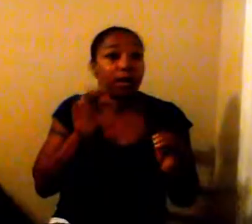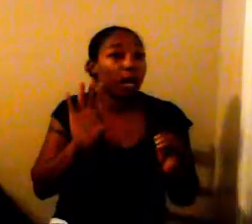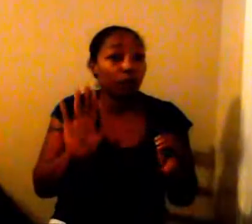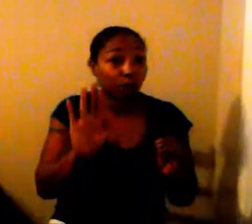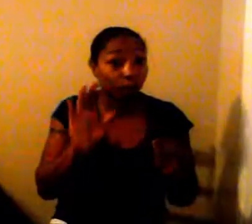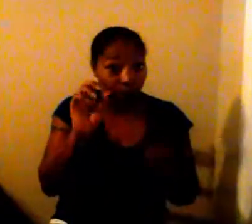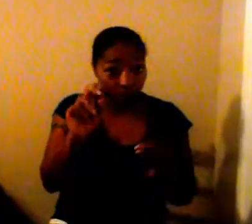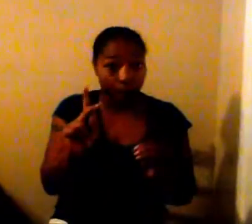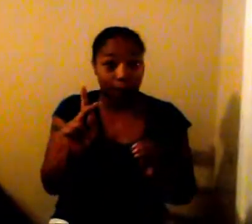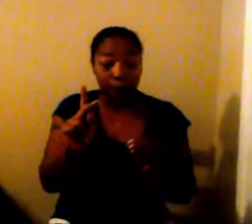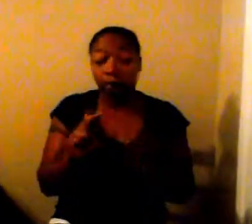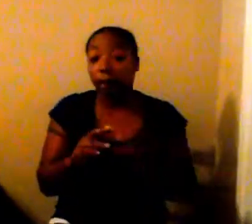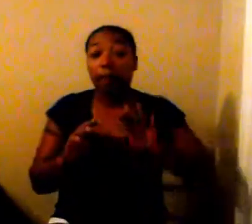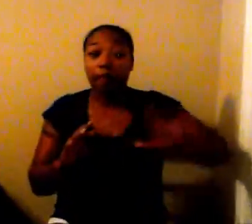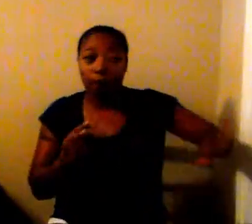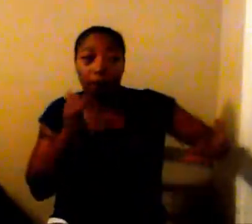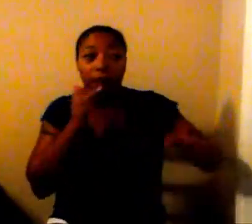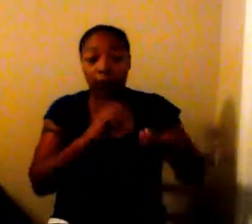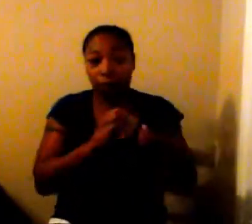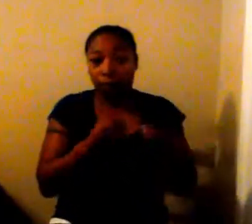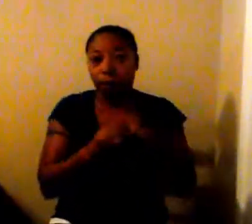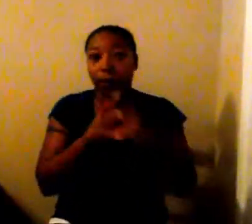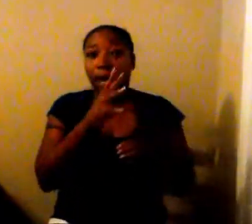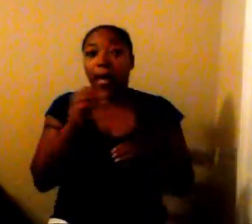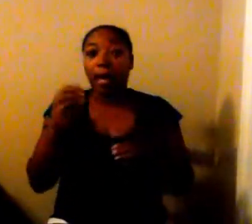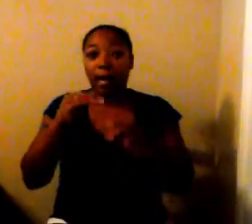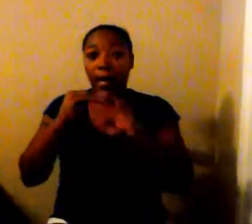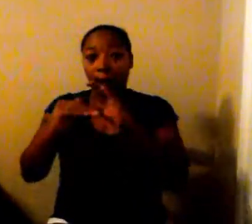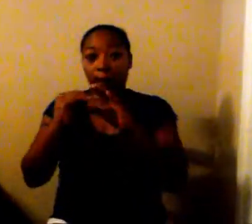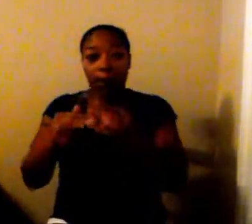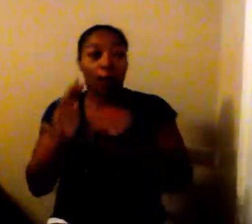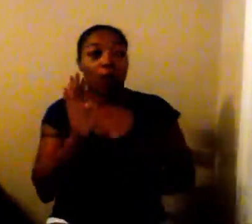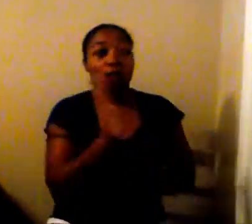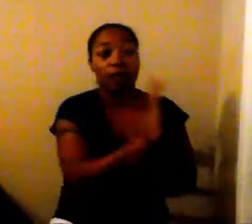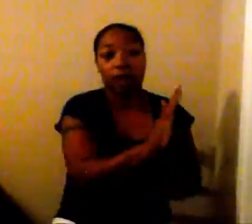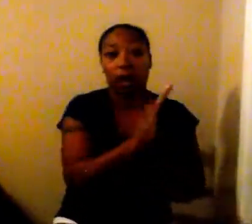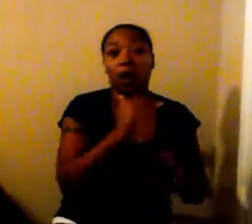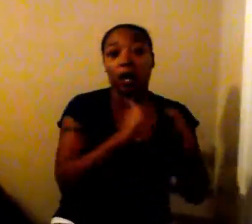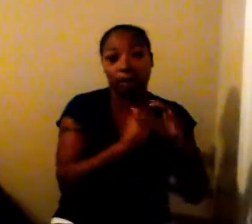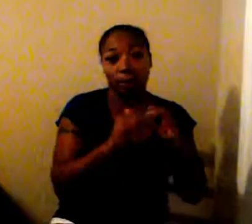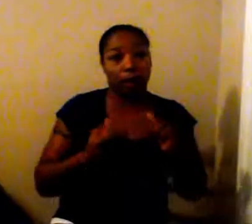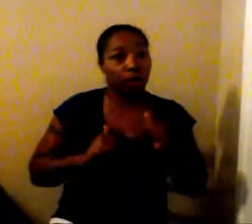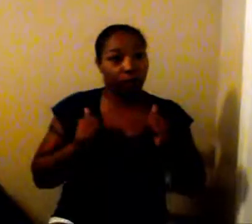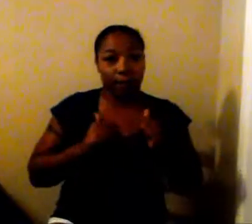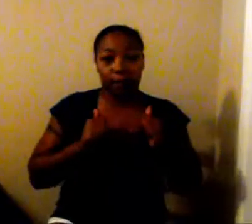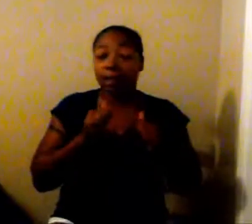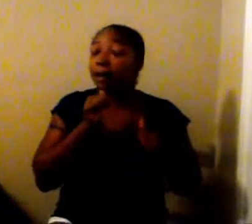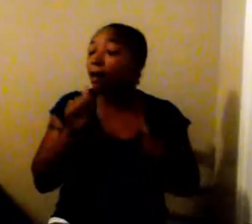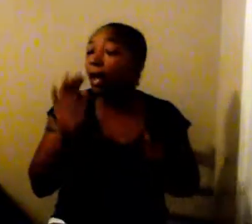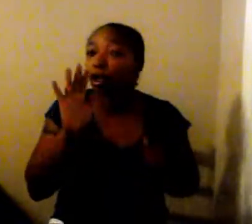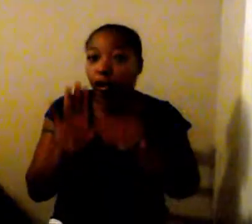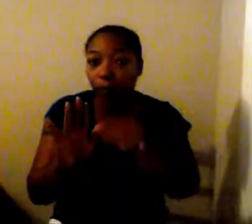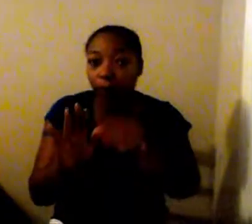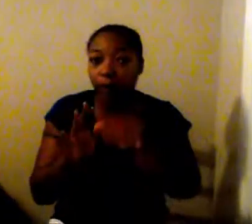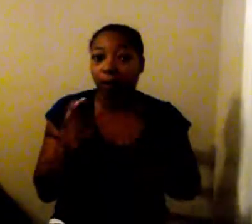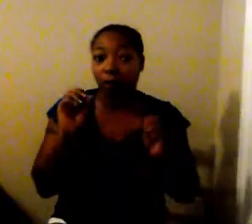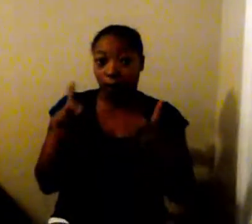not yours, okay? Their phone number, and email, their email address, not yours,